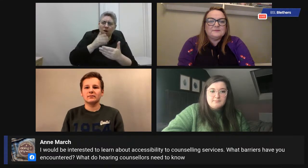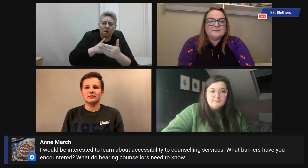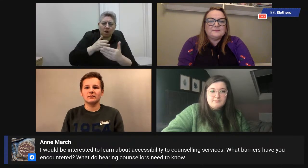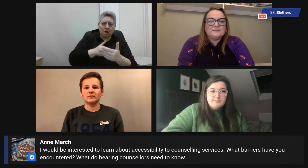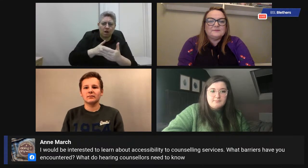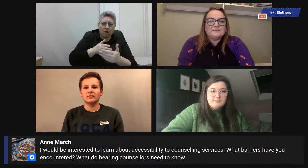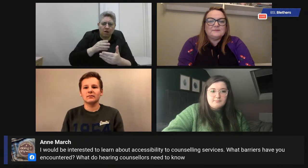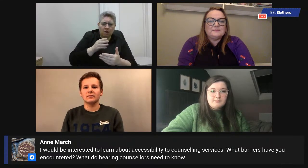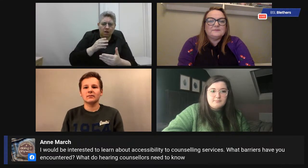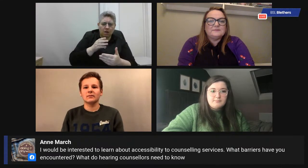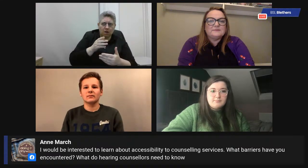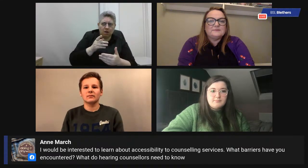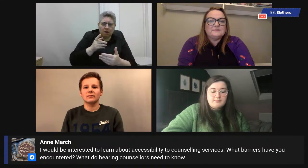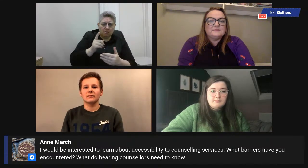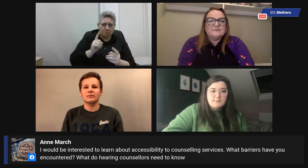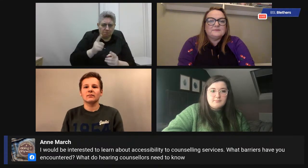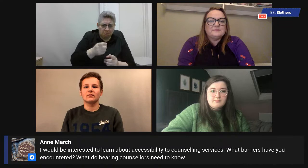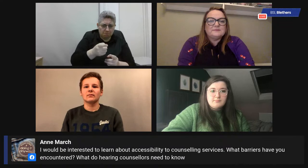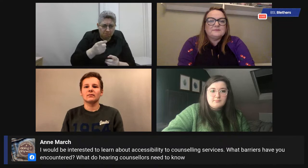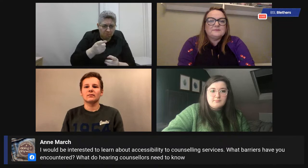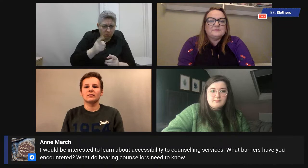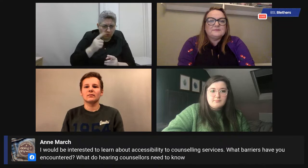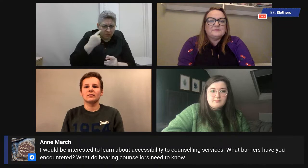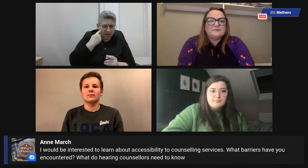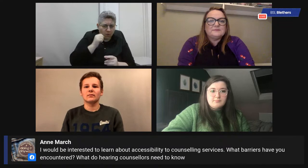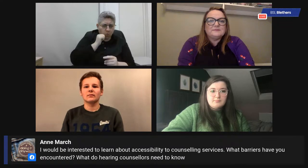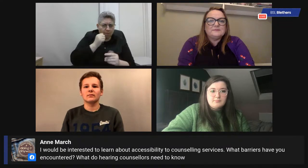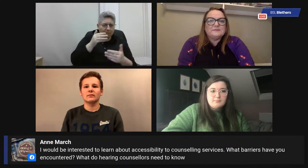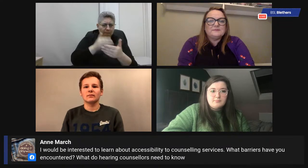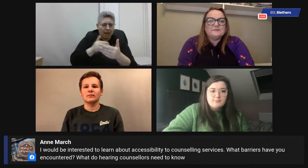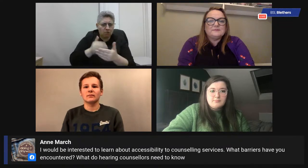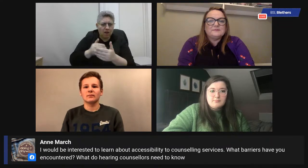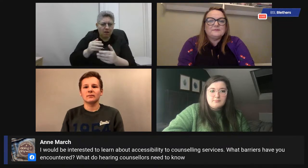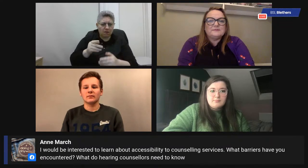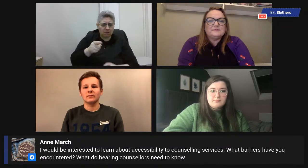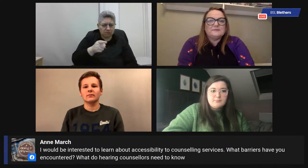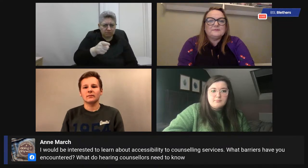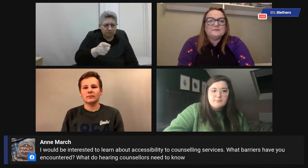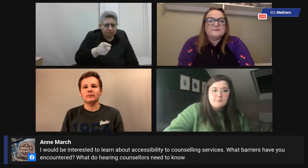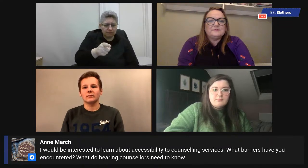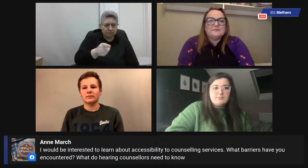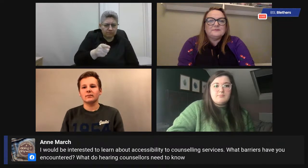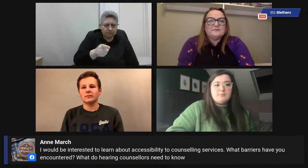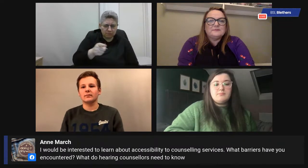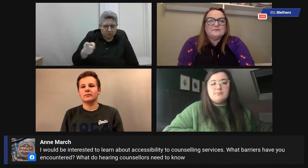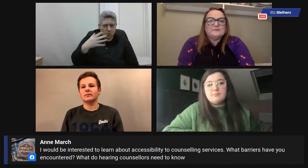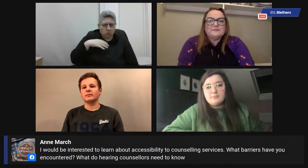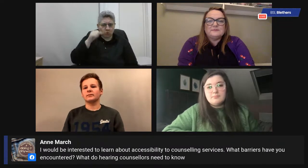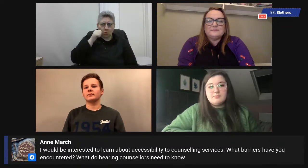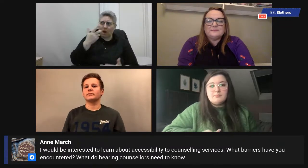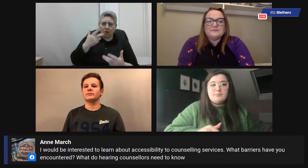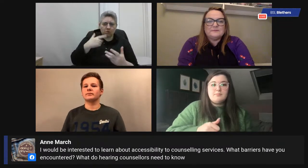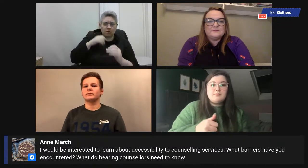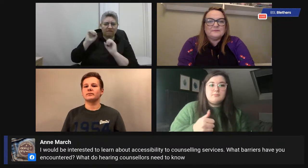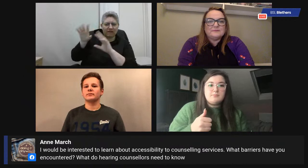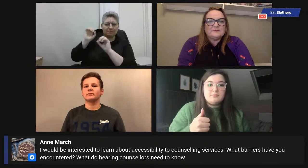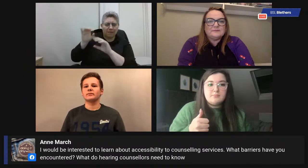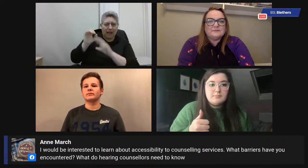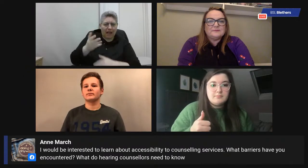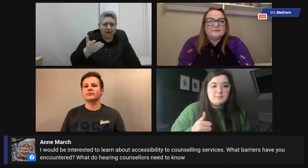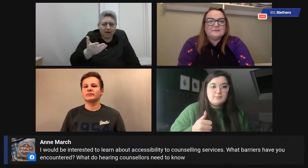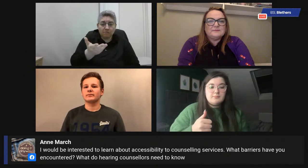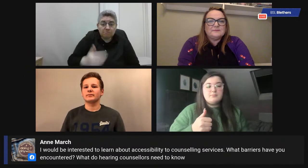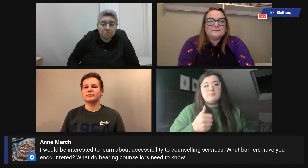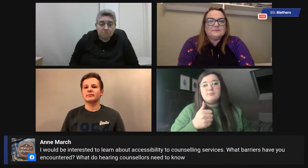to know? So, what barriers are there in terms of kind of accessing hearing counsellors for you